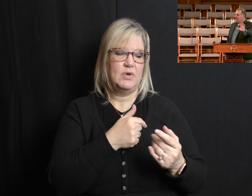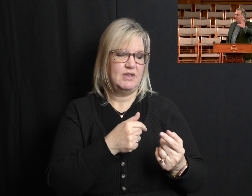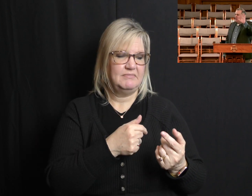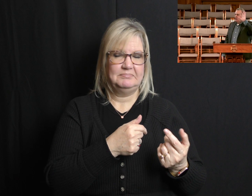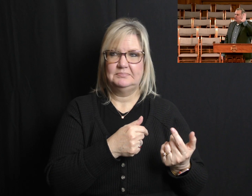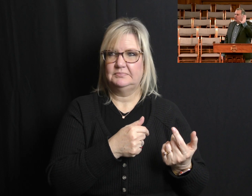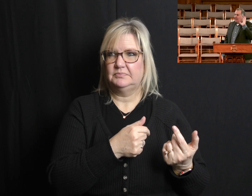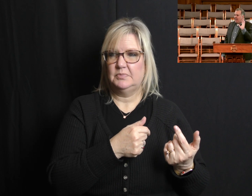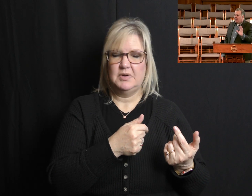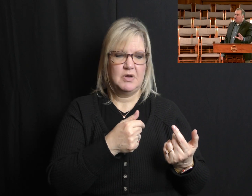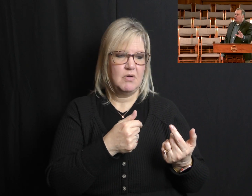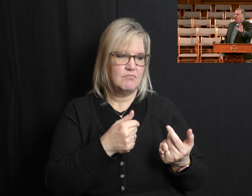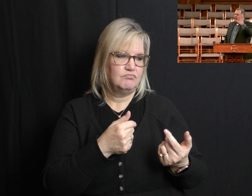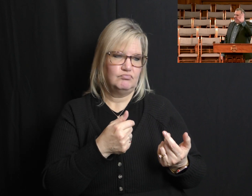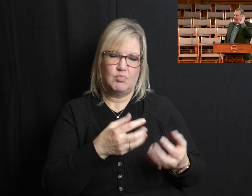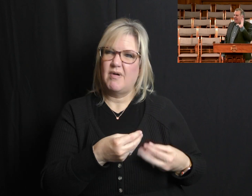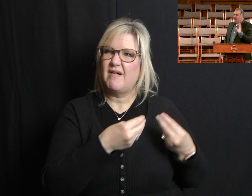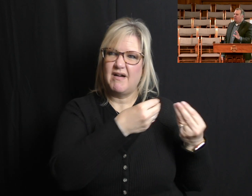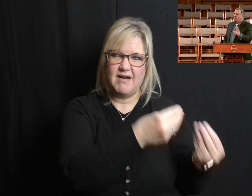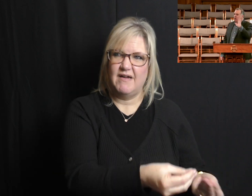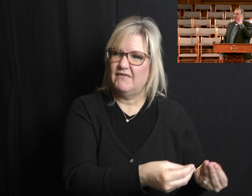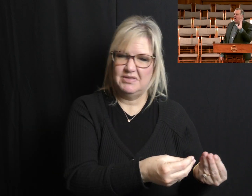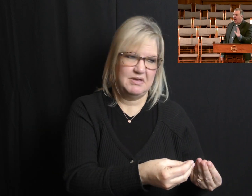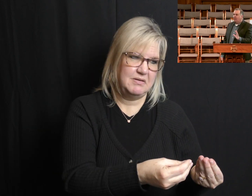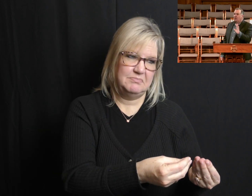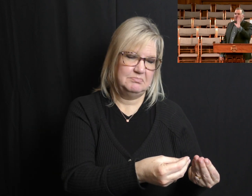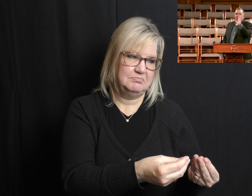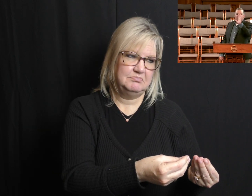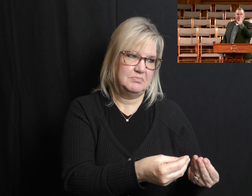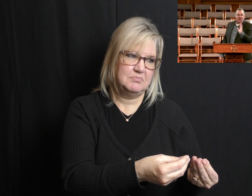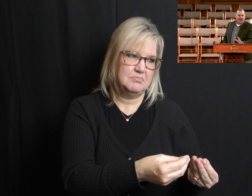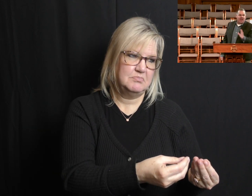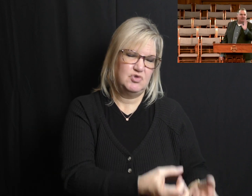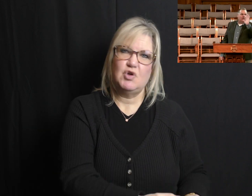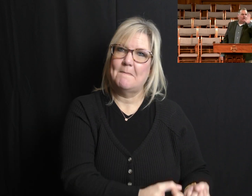those things to anyone and everyone